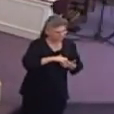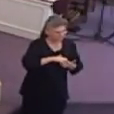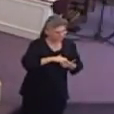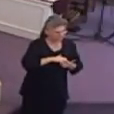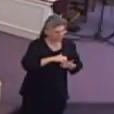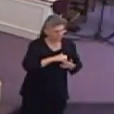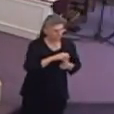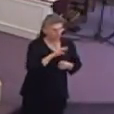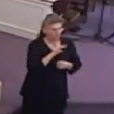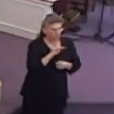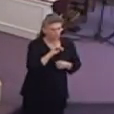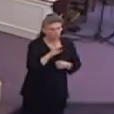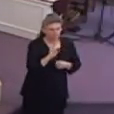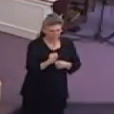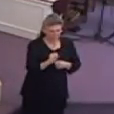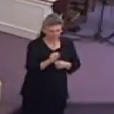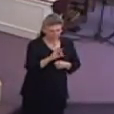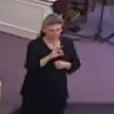misfits.